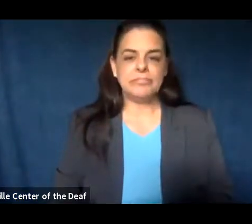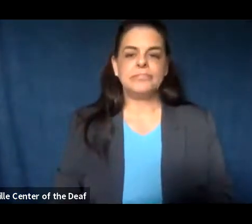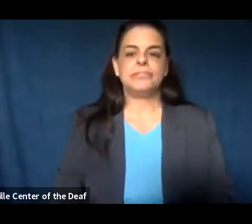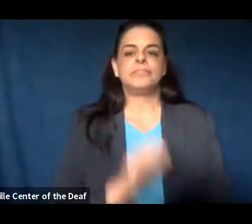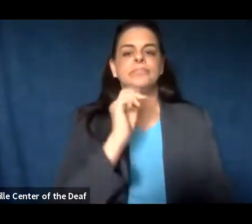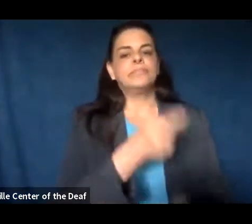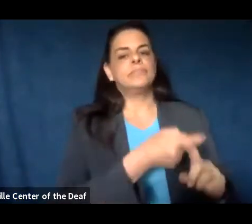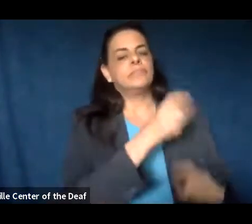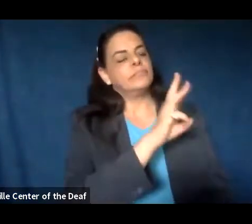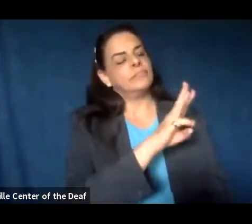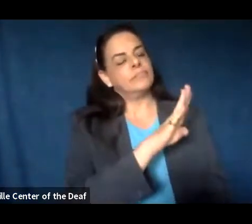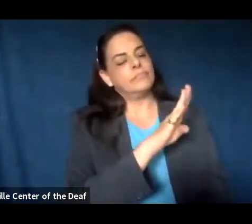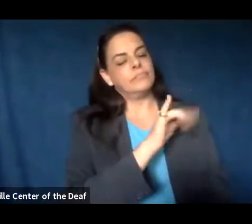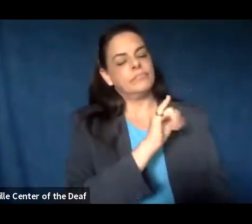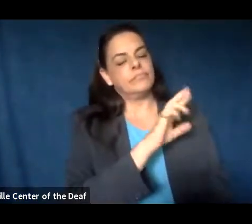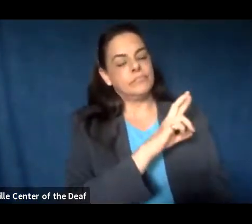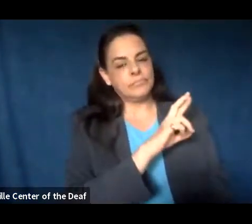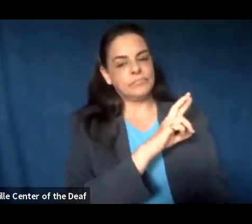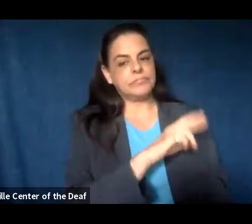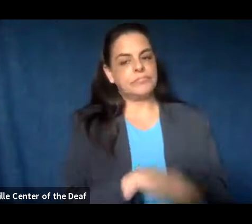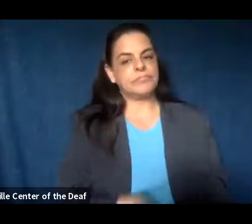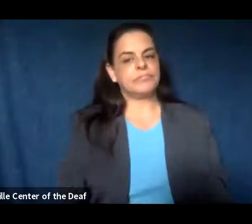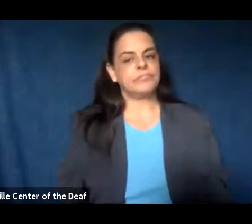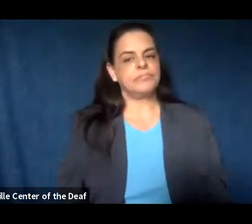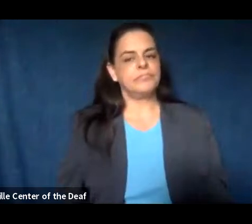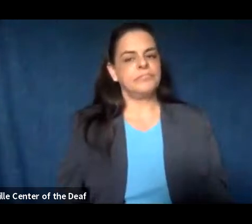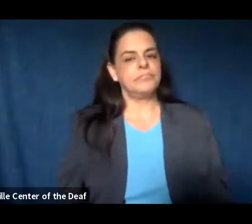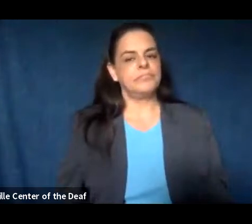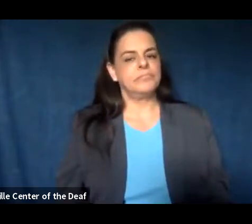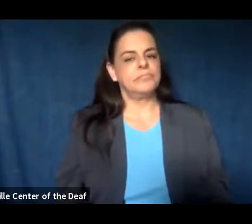Okay, from WVIR.